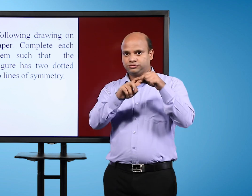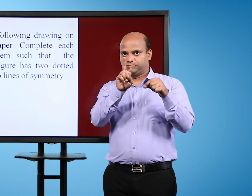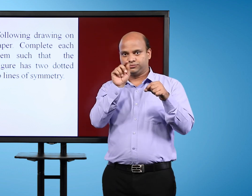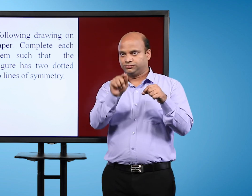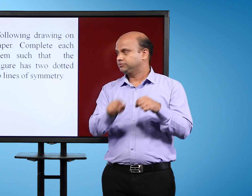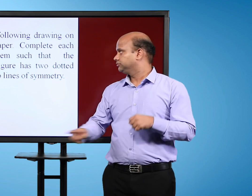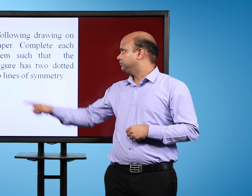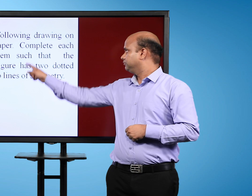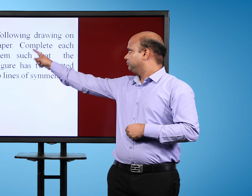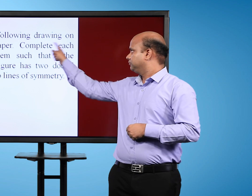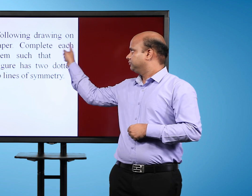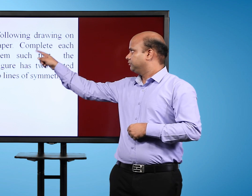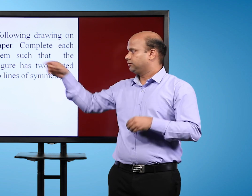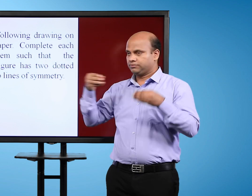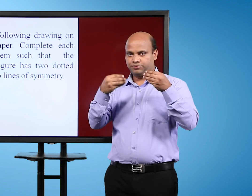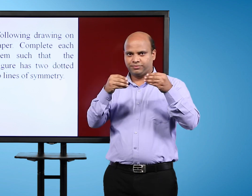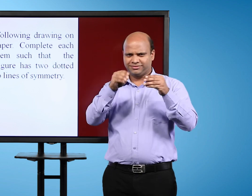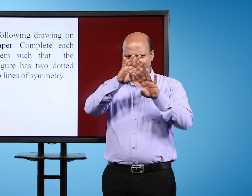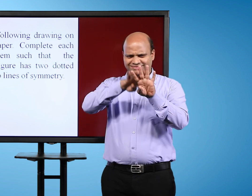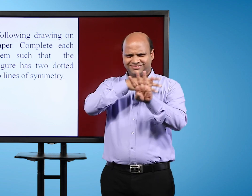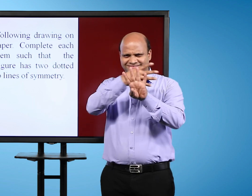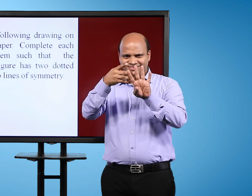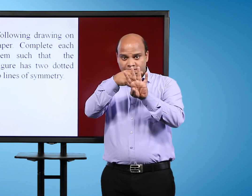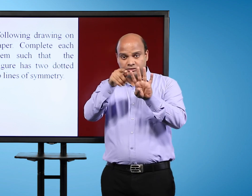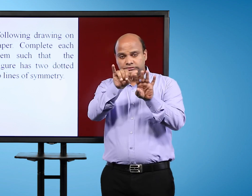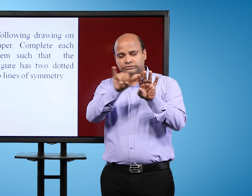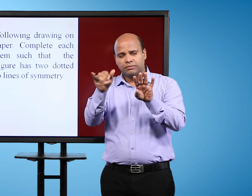Copy the following drawing on squared paper.